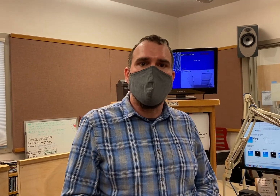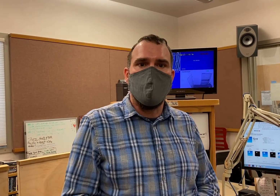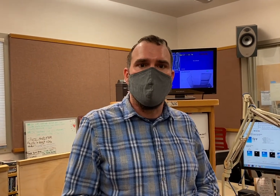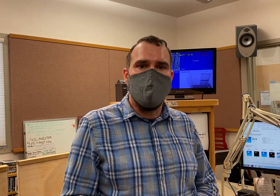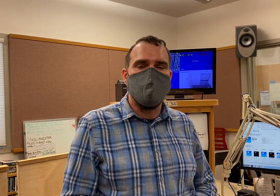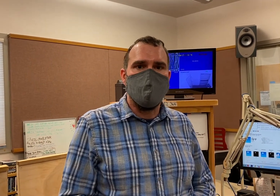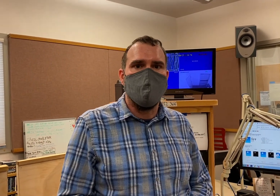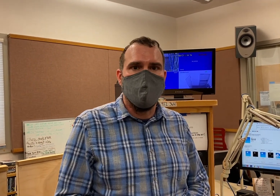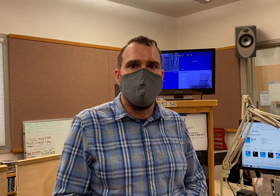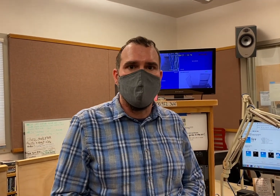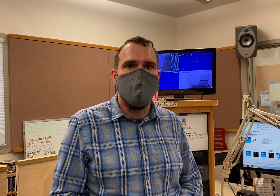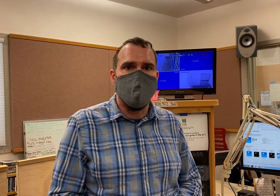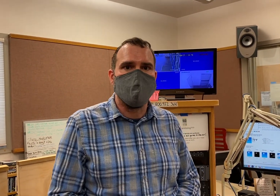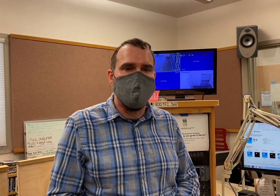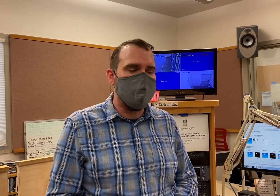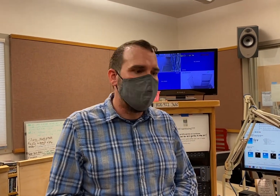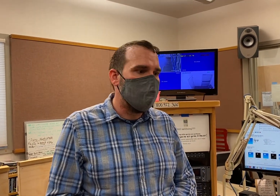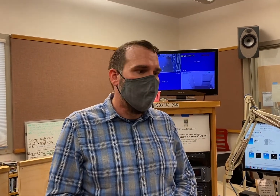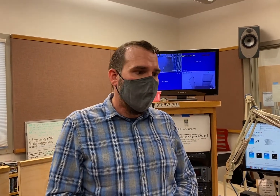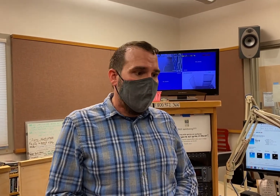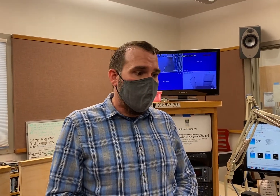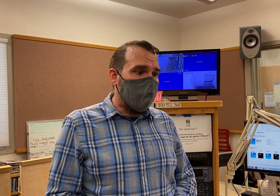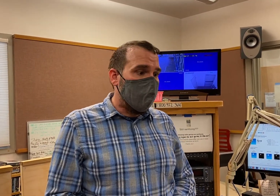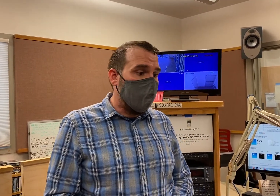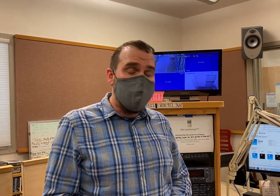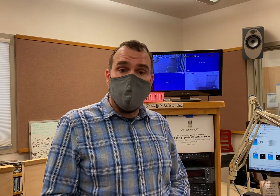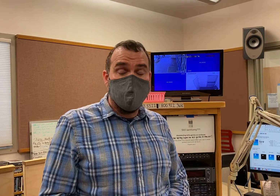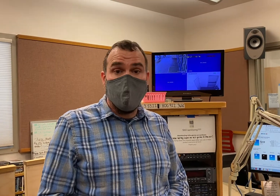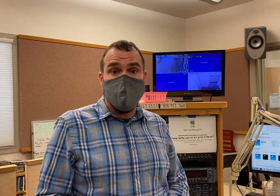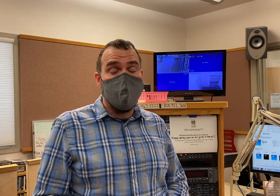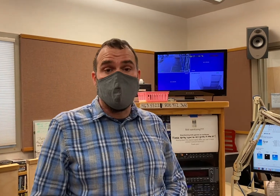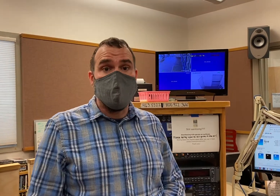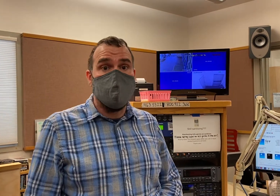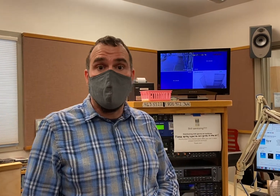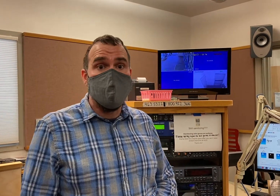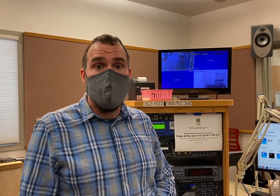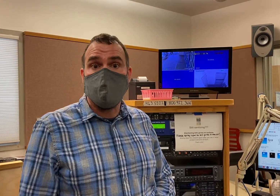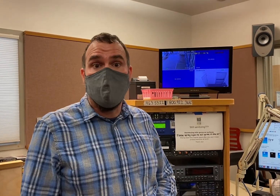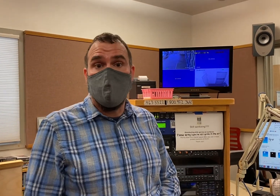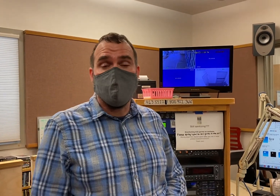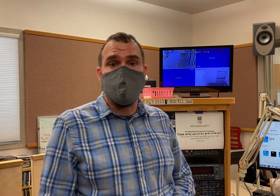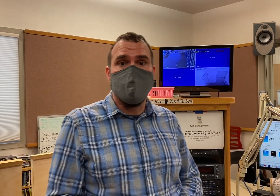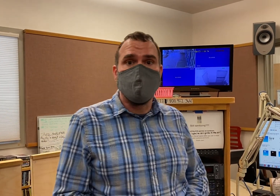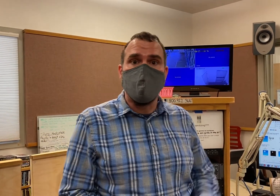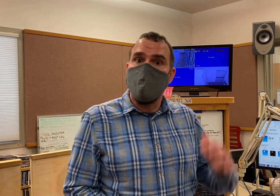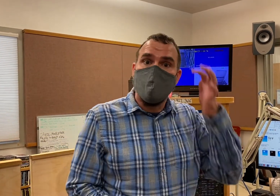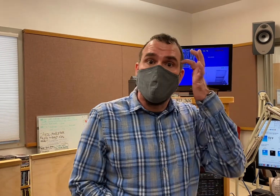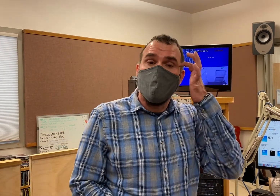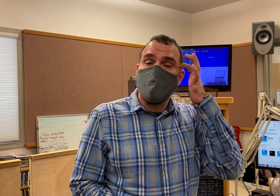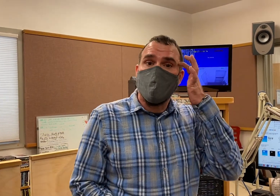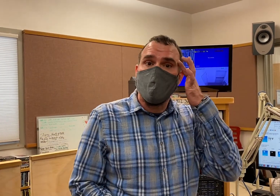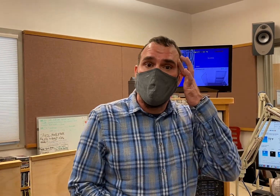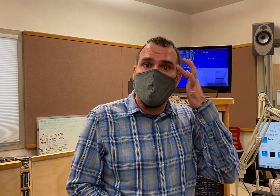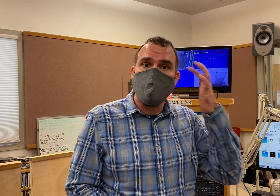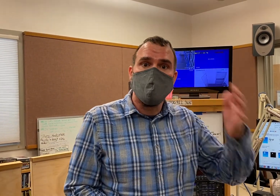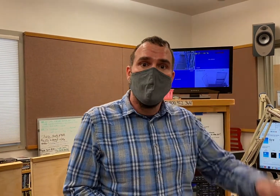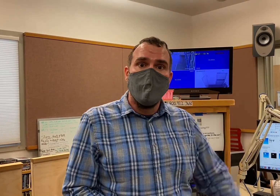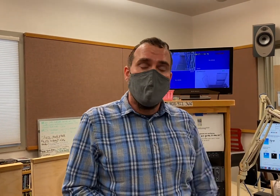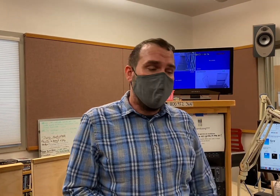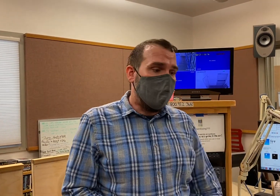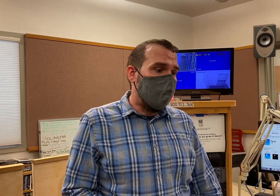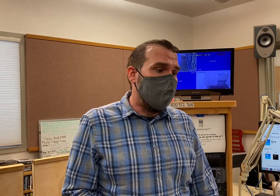giving you that information, while a podcast isn't. By contrast, podcasts are excellent. I'm not here to knock